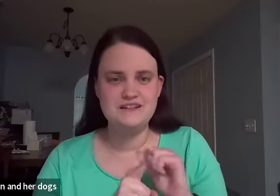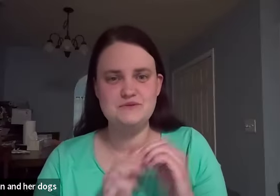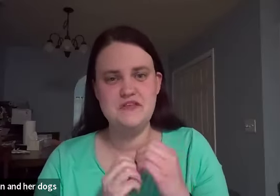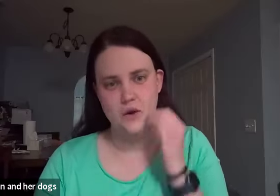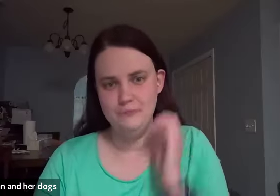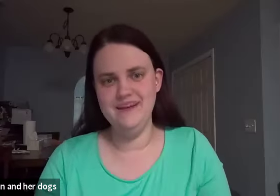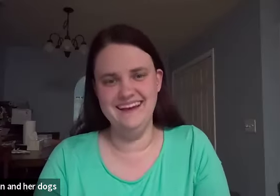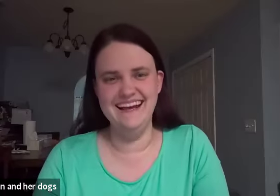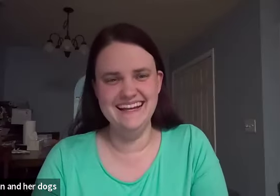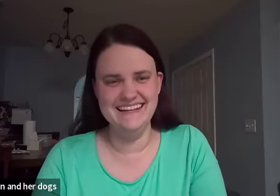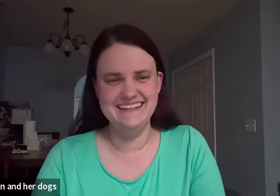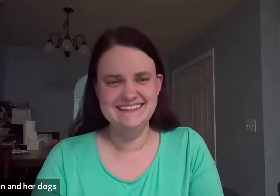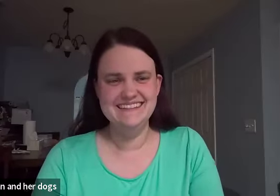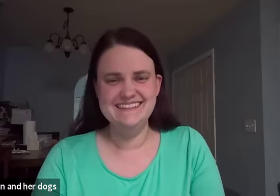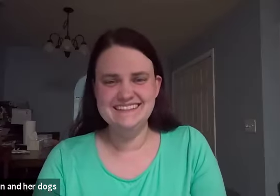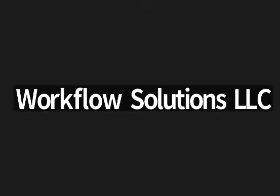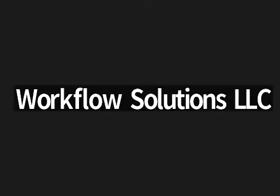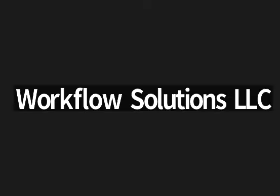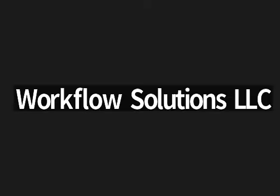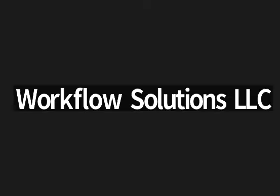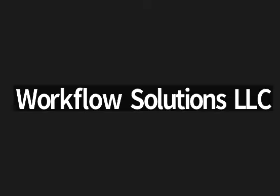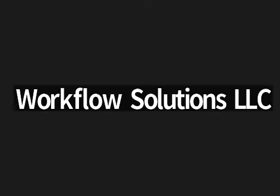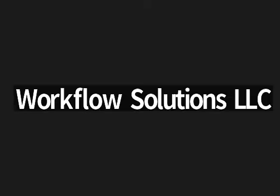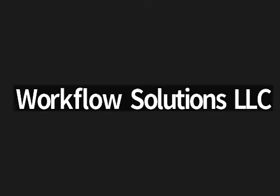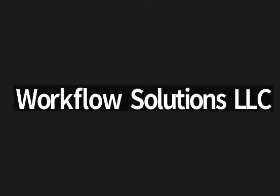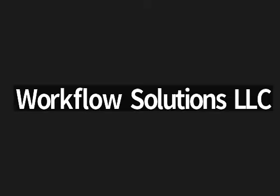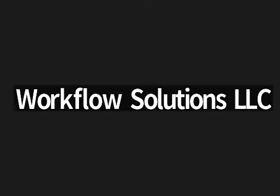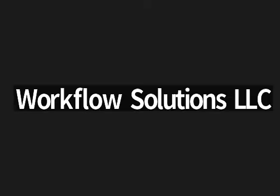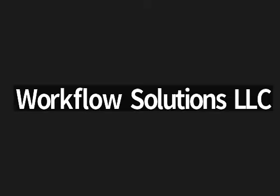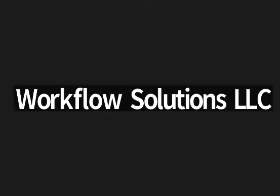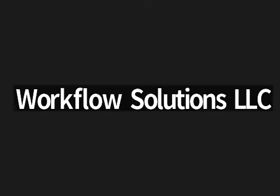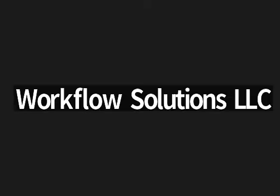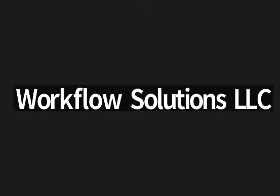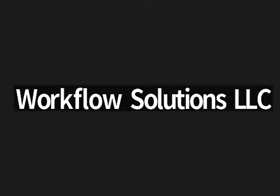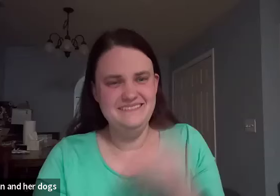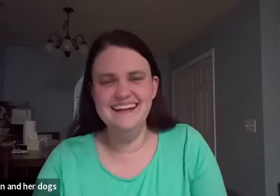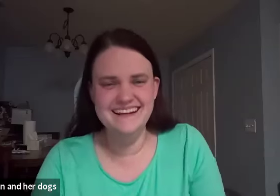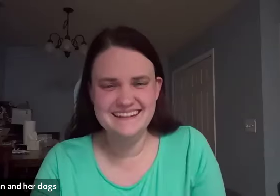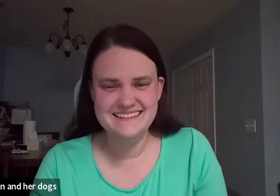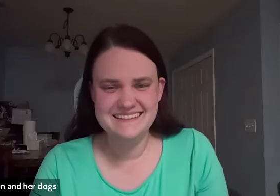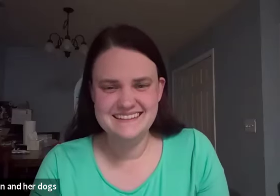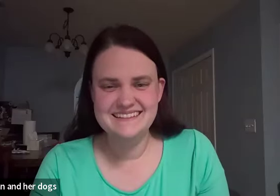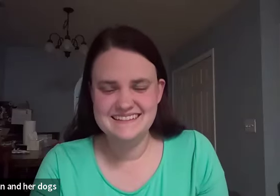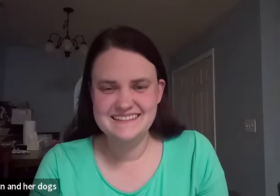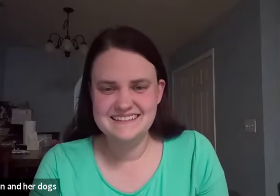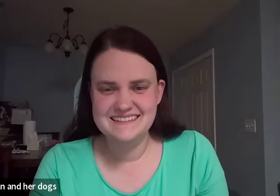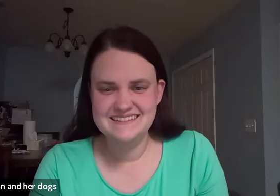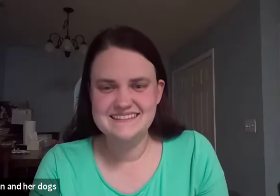practice with at home. She's already out of the house, but yeah, I mean, Right. it's, use it, you lose it type